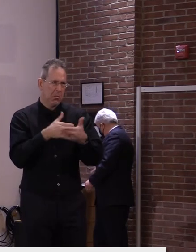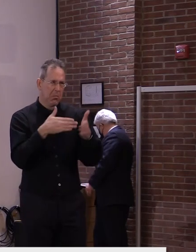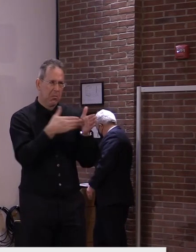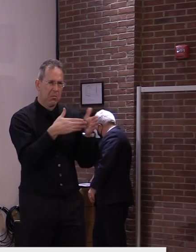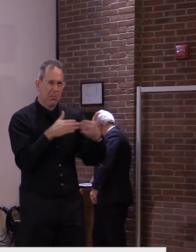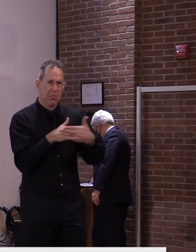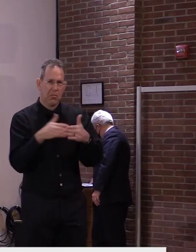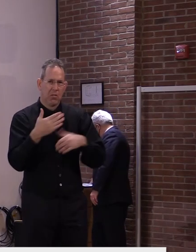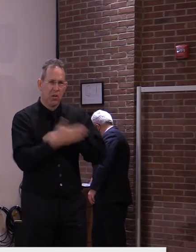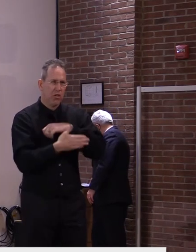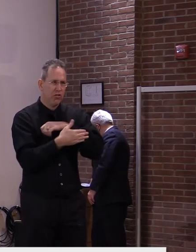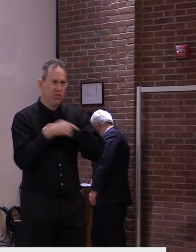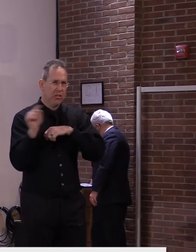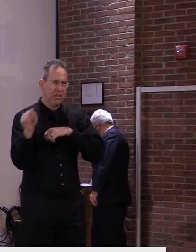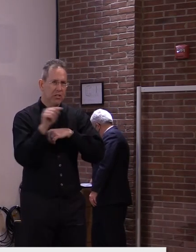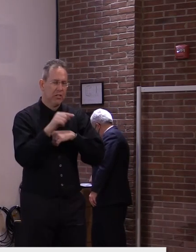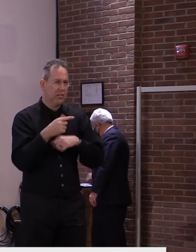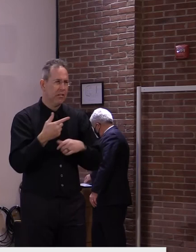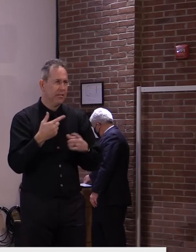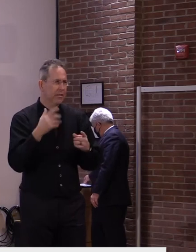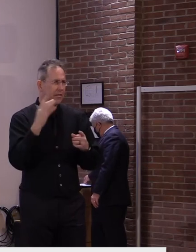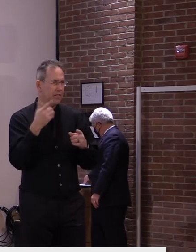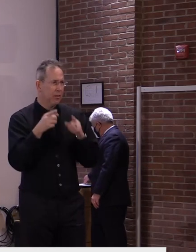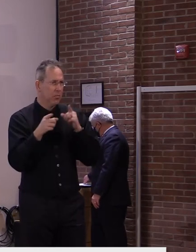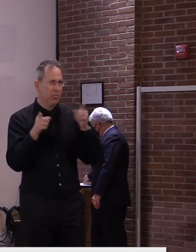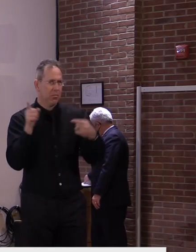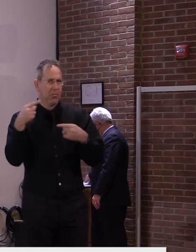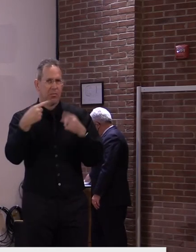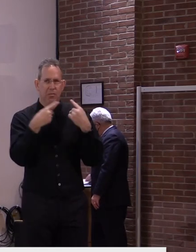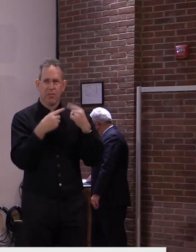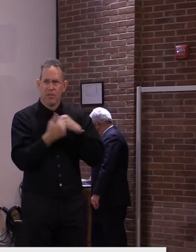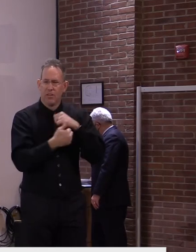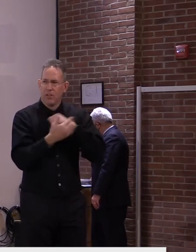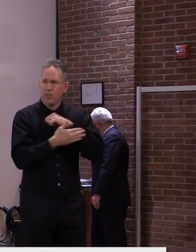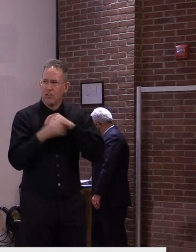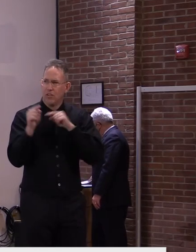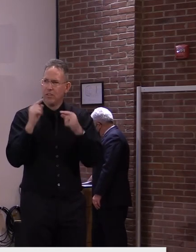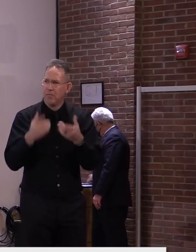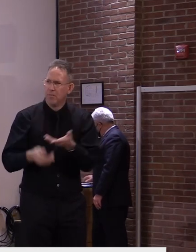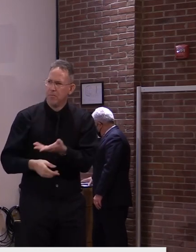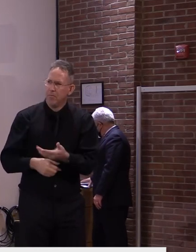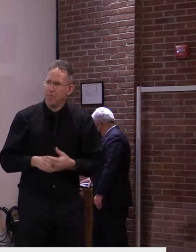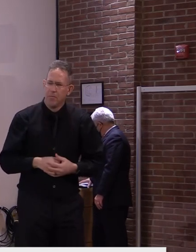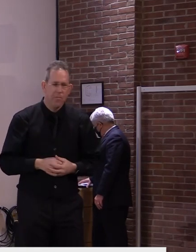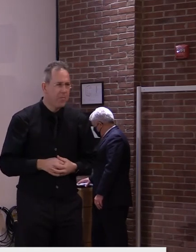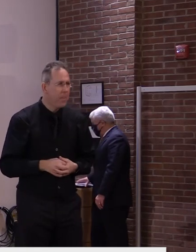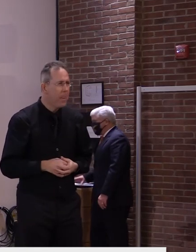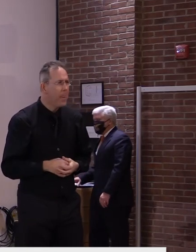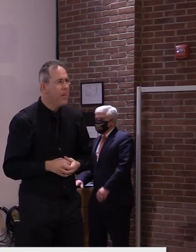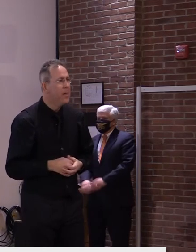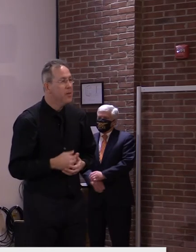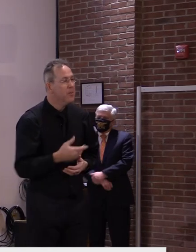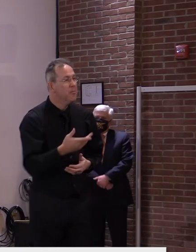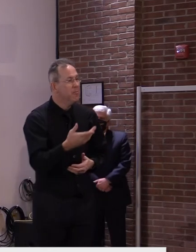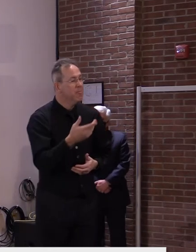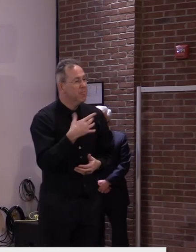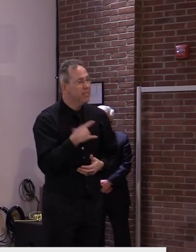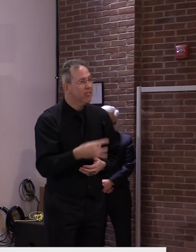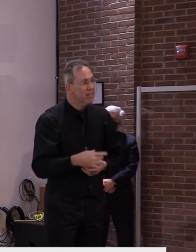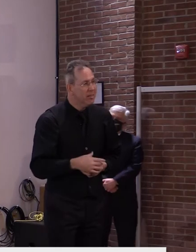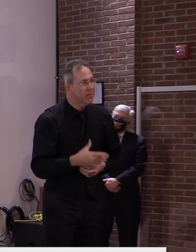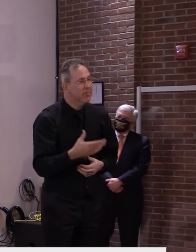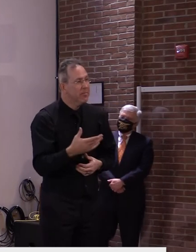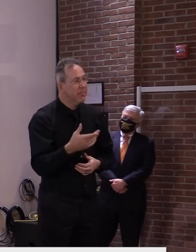versus countries of variants? You know, I hadn't thought about it, but you raise an interesting point. I